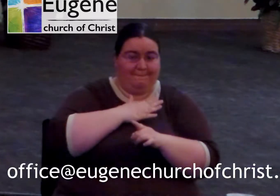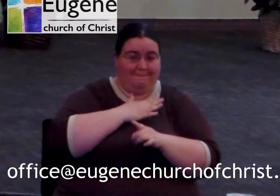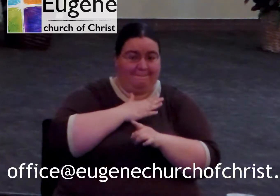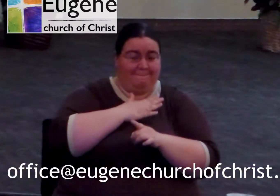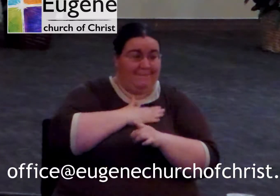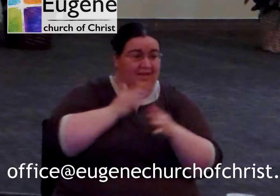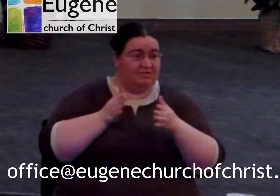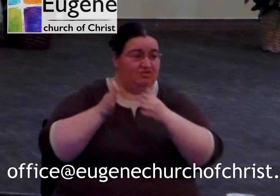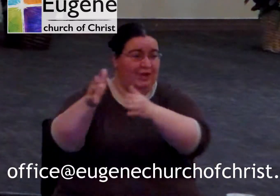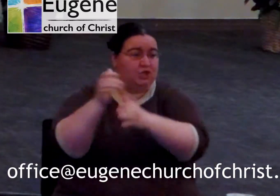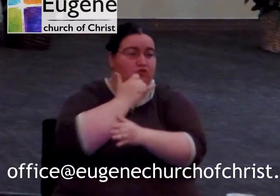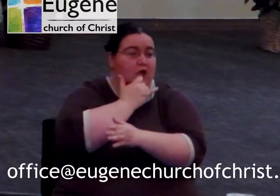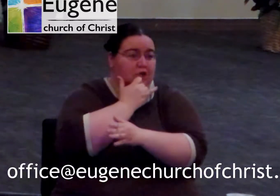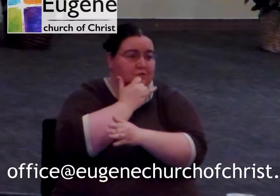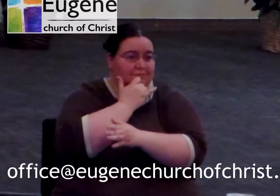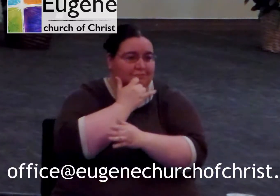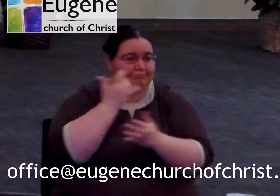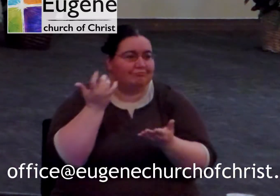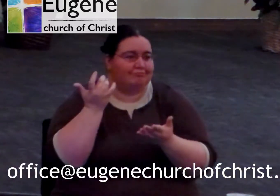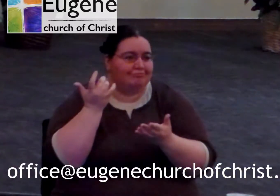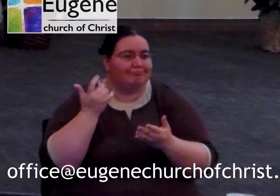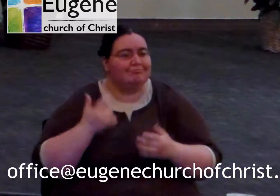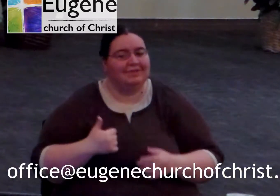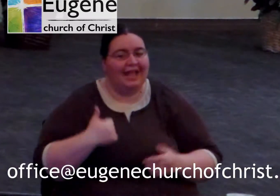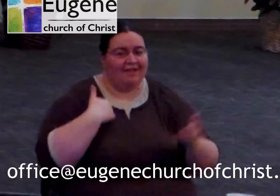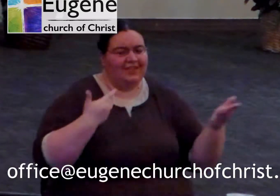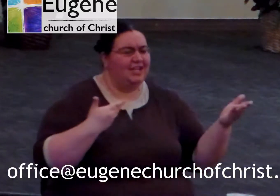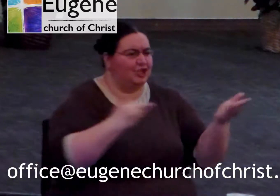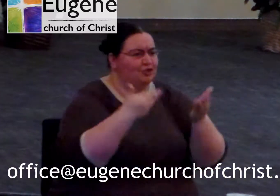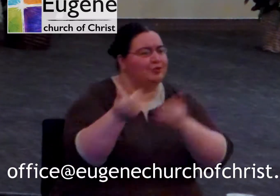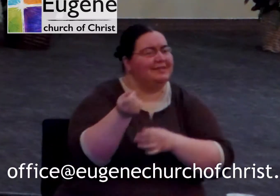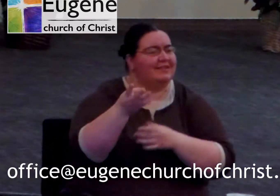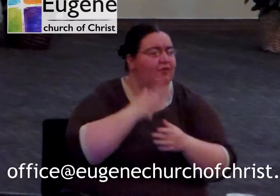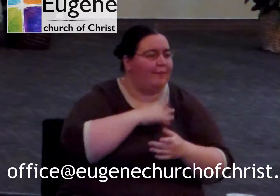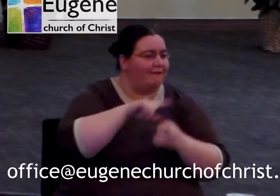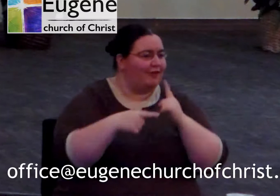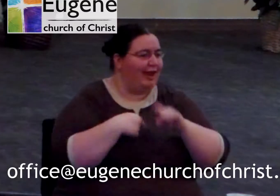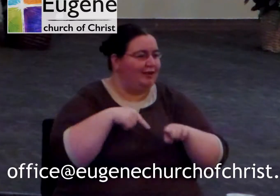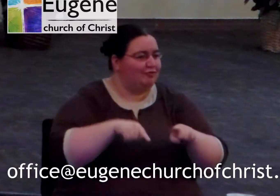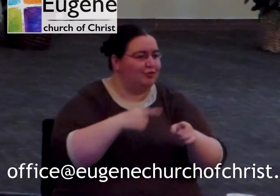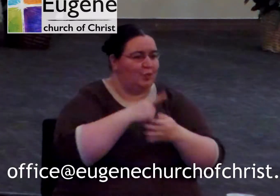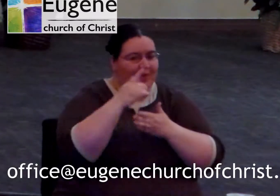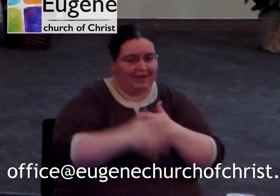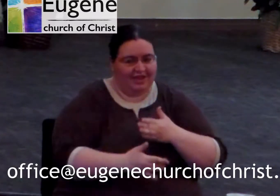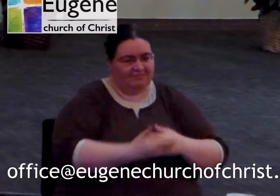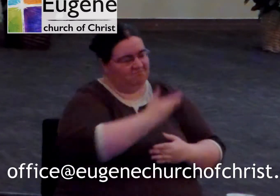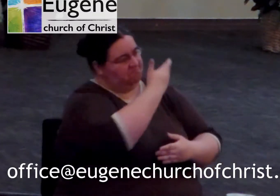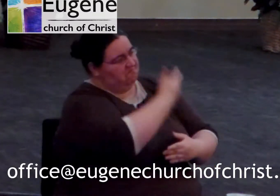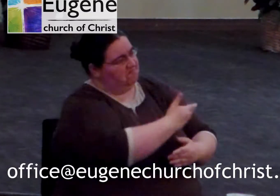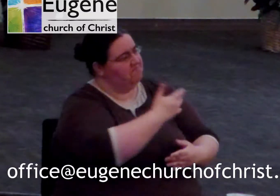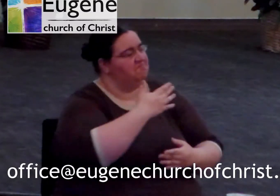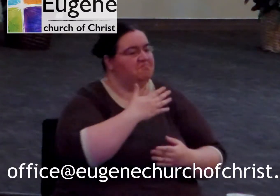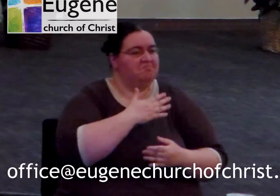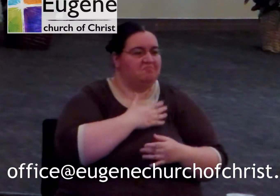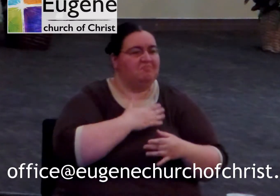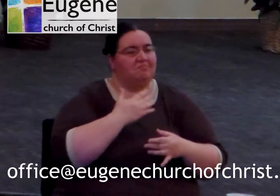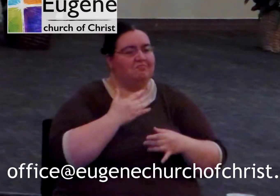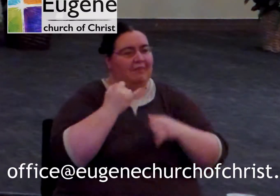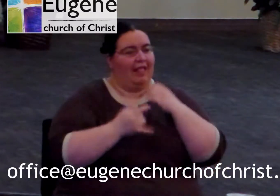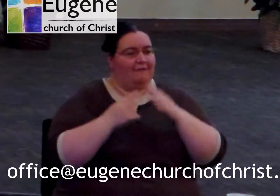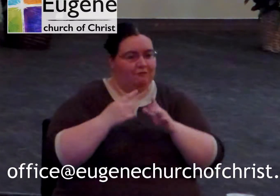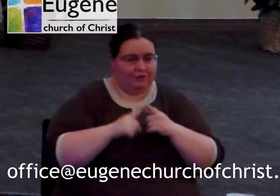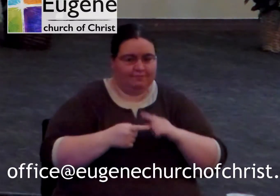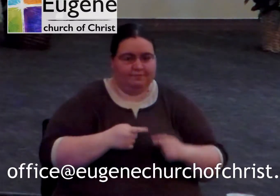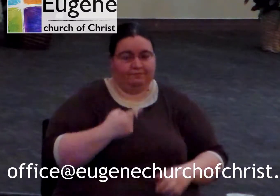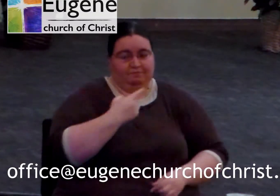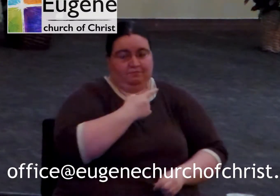Holly. She's there with her daughter. She actually has an older son, but before I get to him, let me talk to you about her. She was in my youth group when I was in